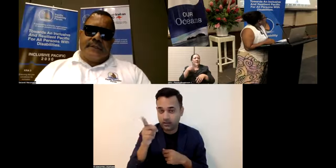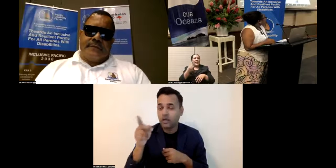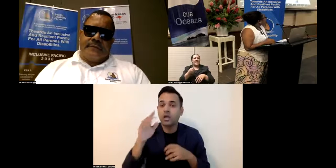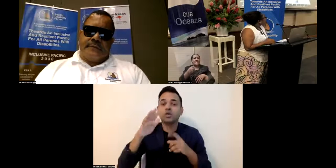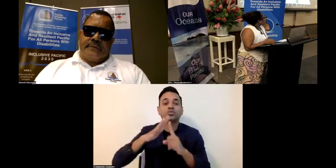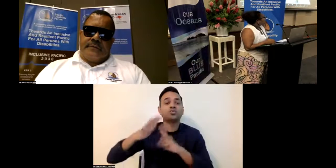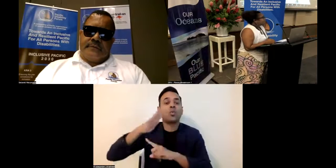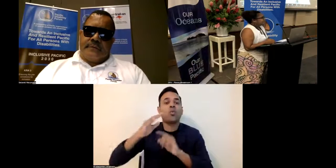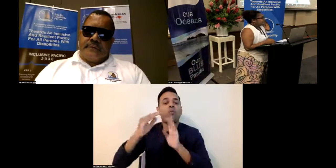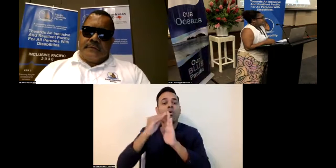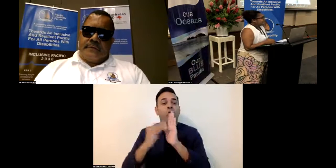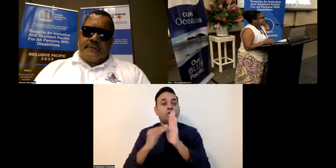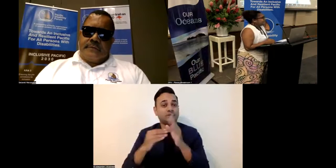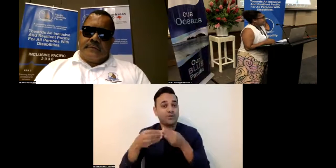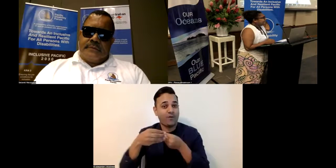yours. Thank you.